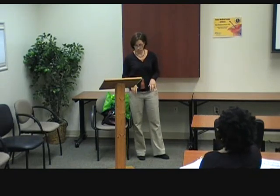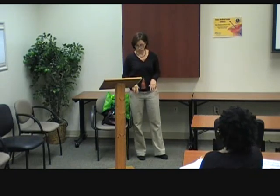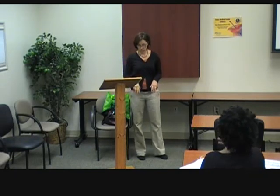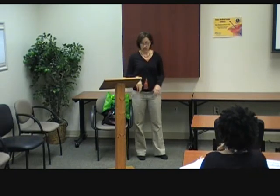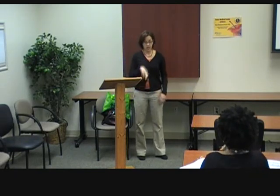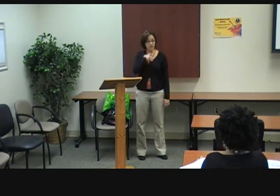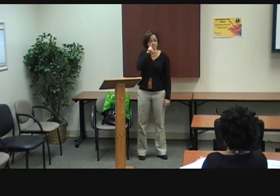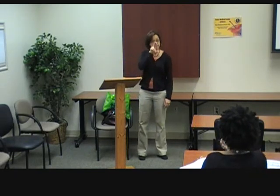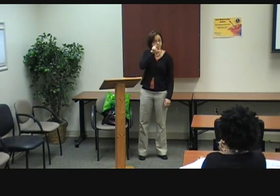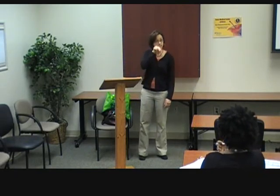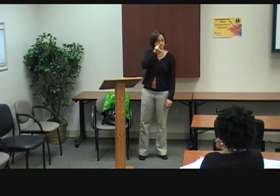Duck.